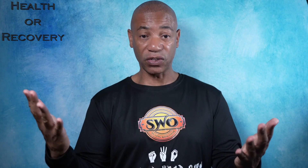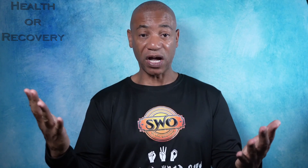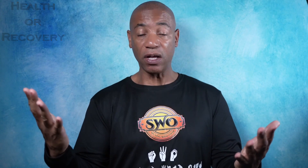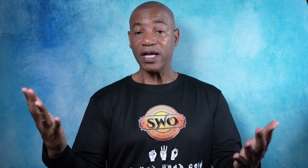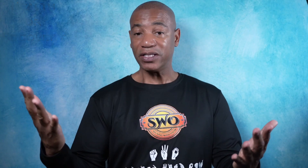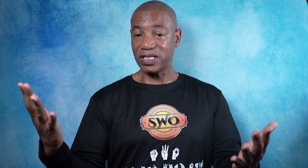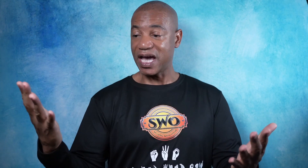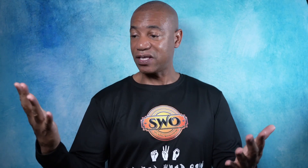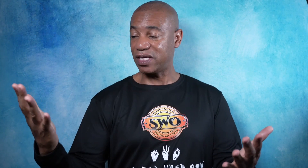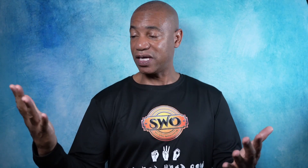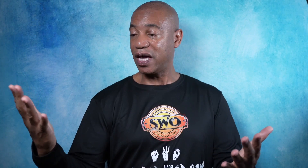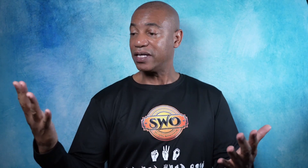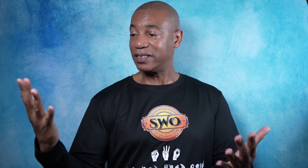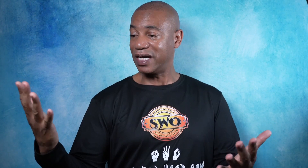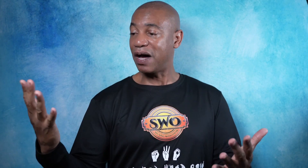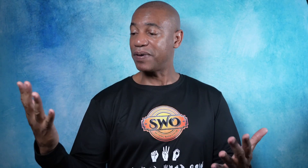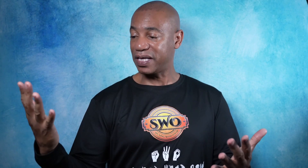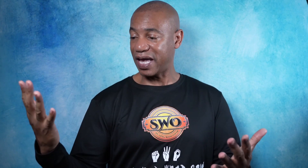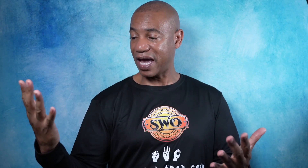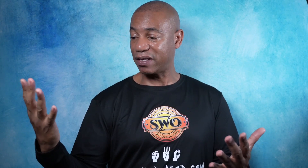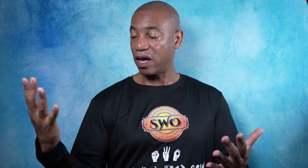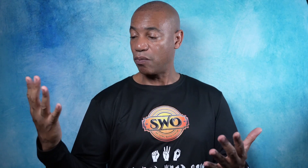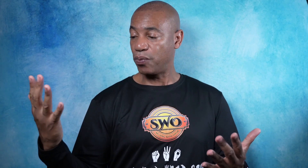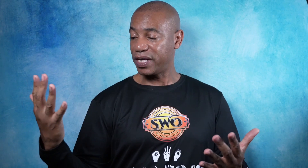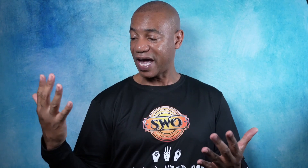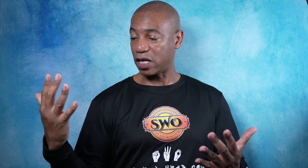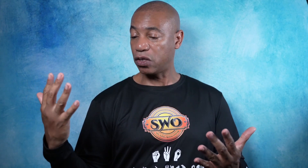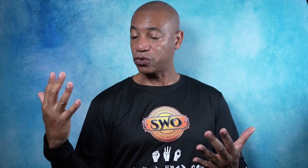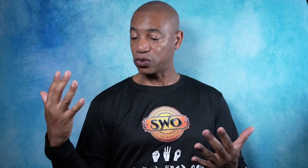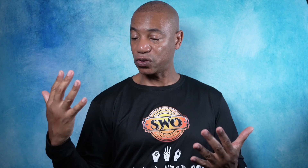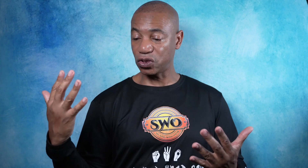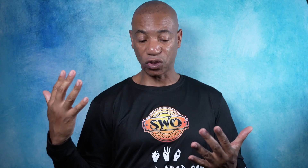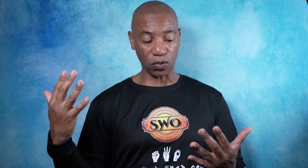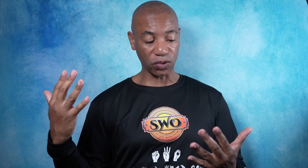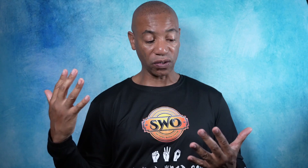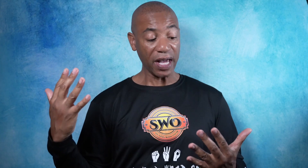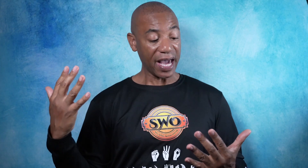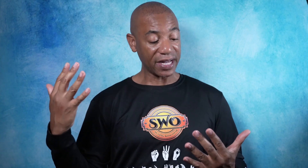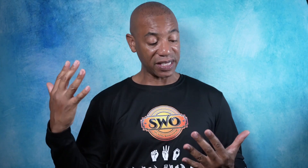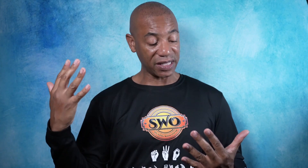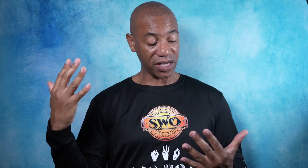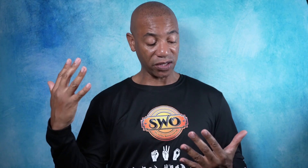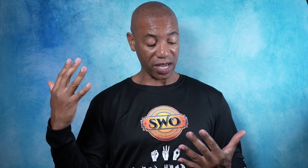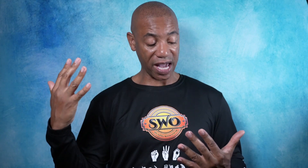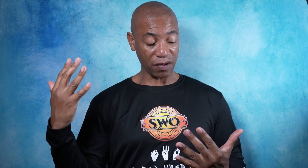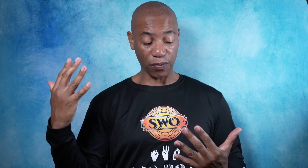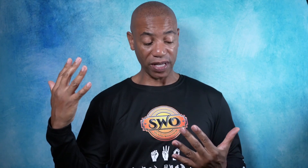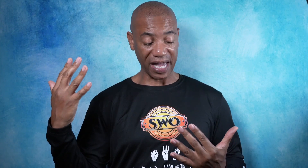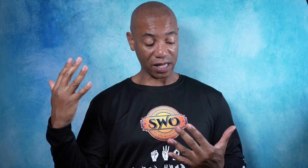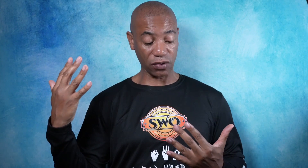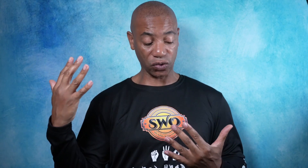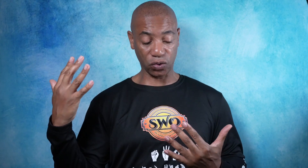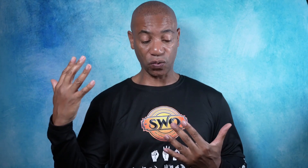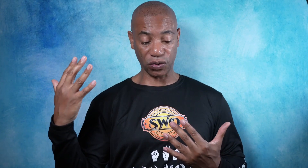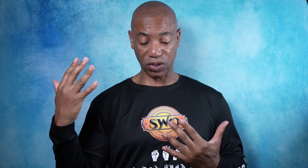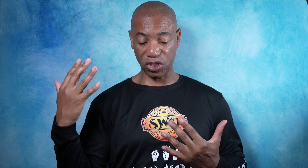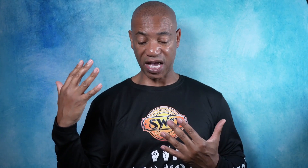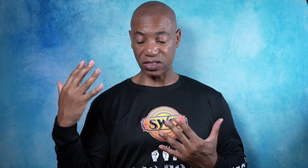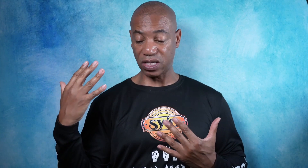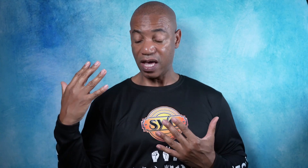Now take the dominant hand, bring that closer to the shoulder, and take the other hand and bring that closer towards the chest.